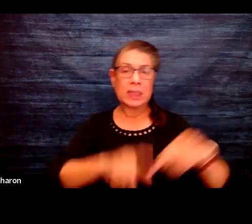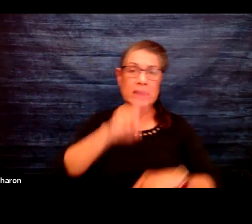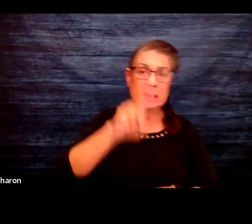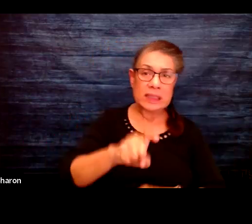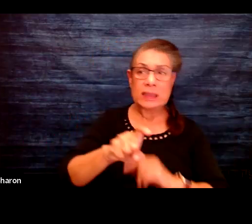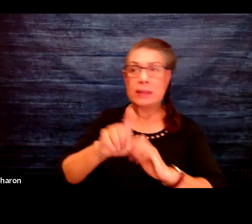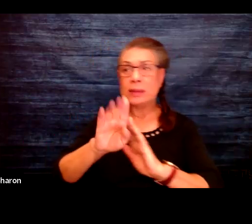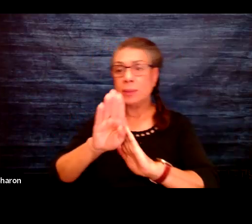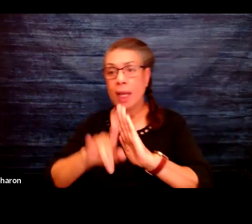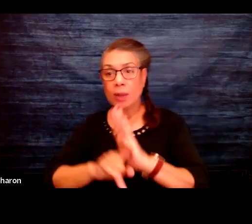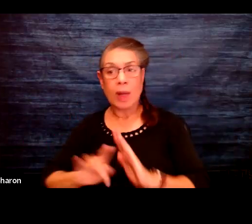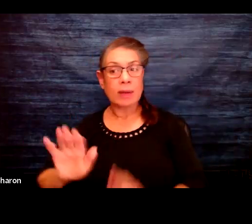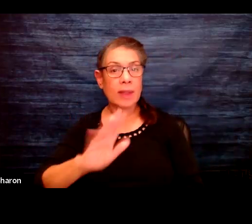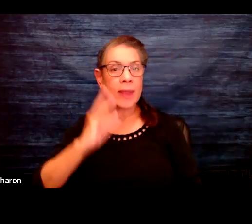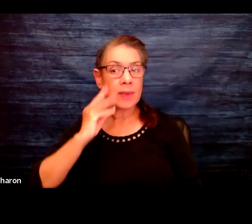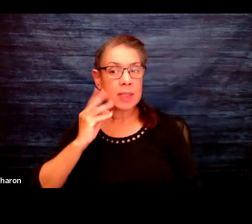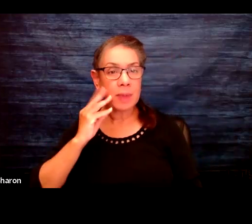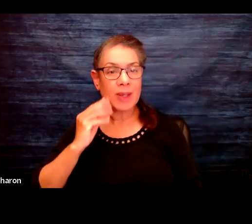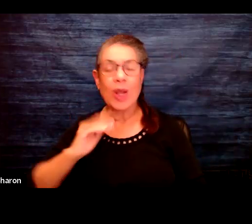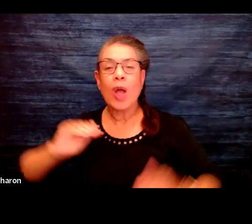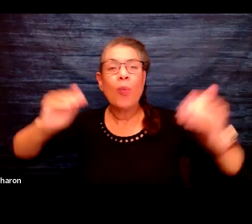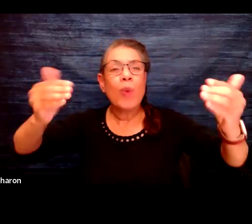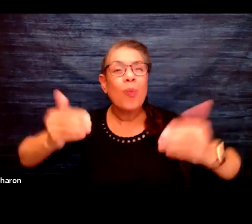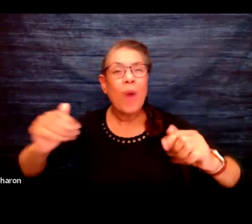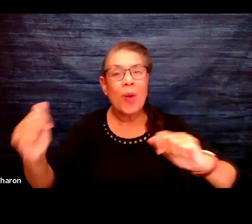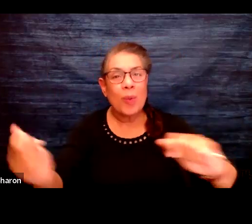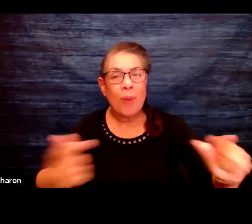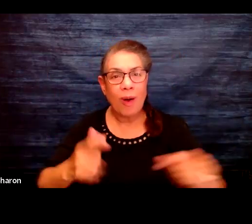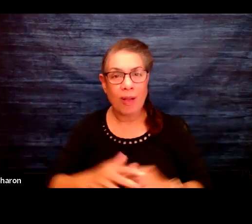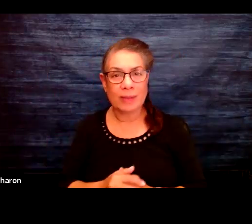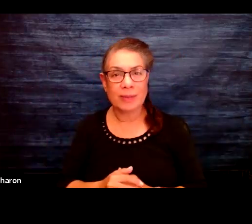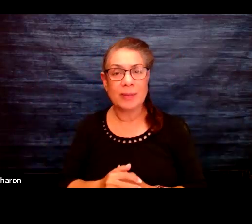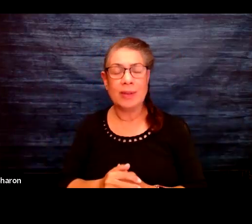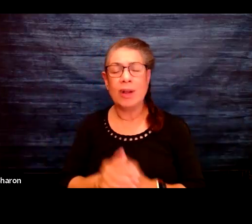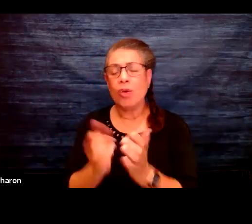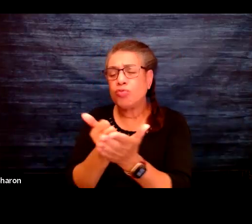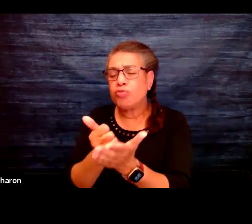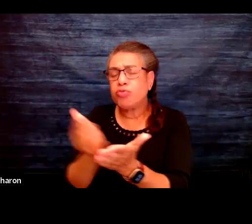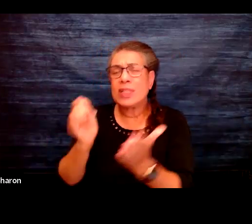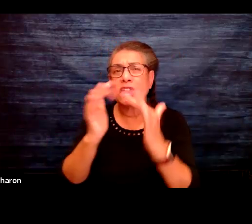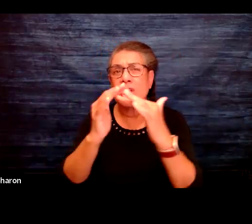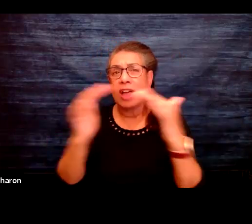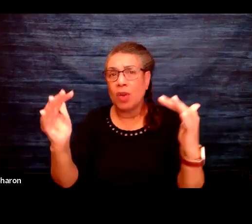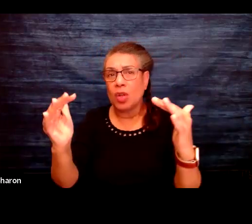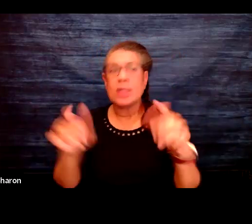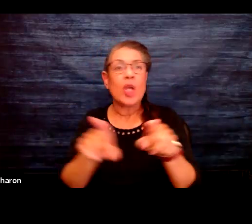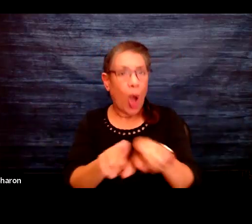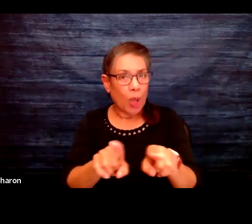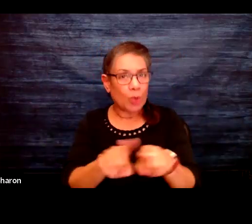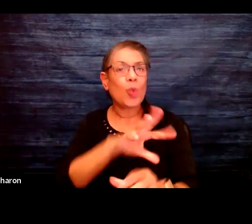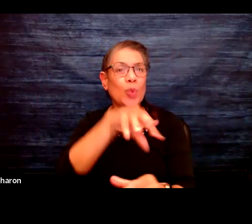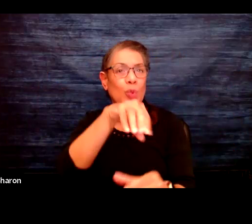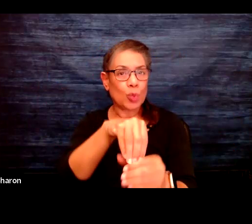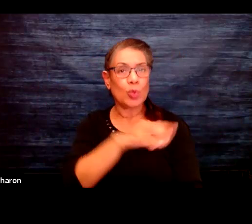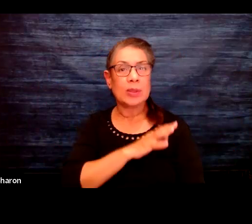and experiences, and we welcome them all. The rich diversity extends also to our staff. It